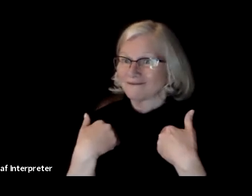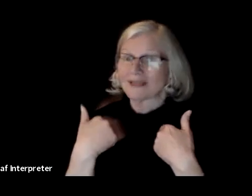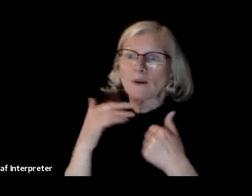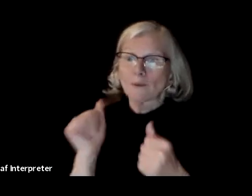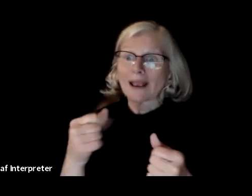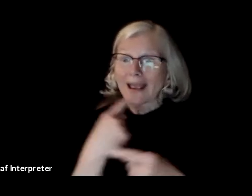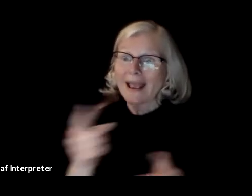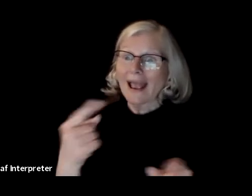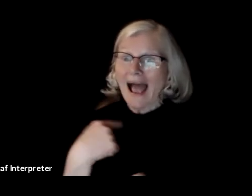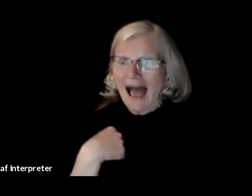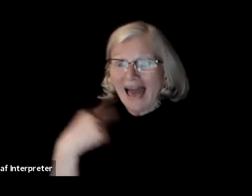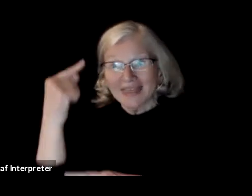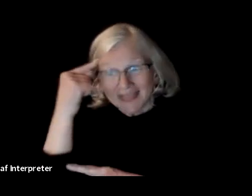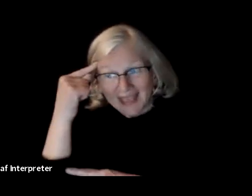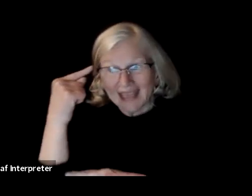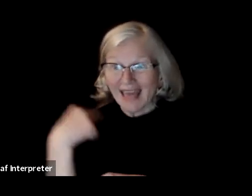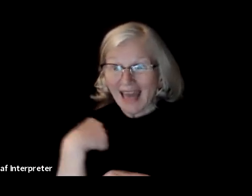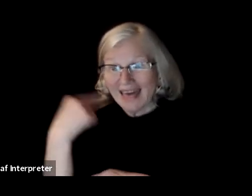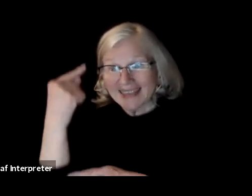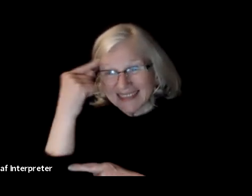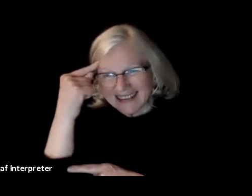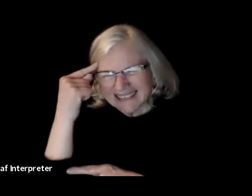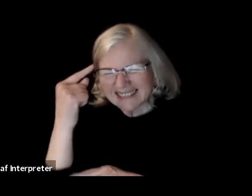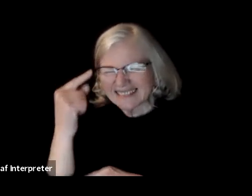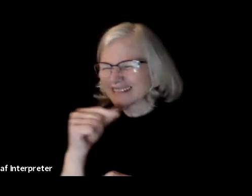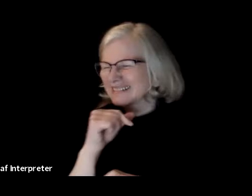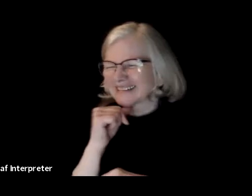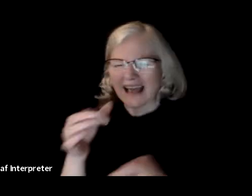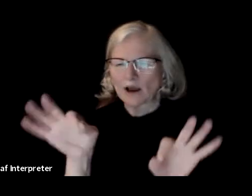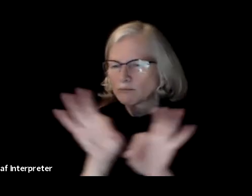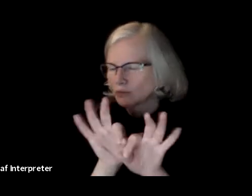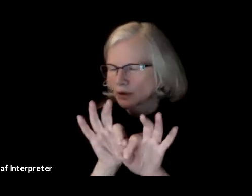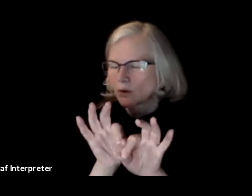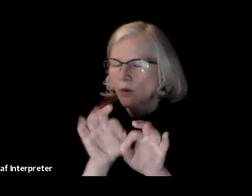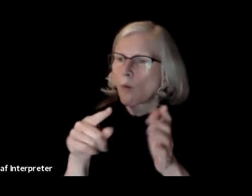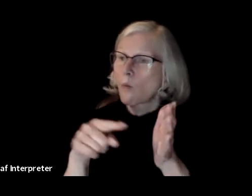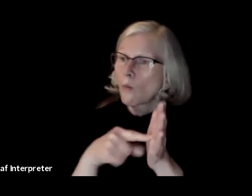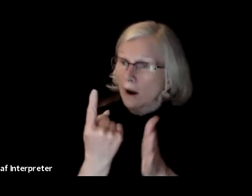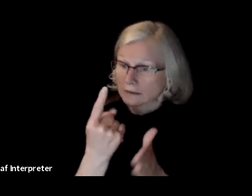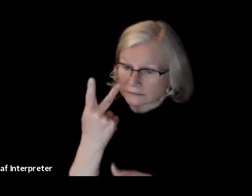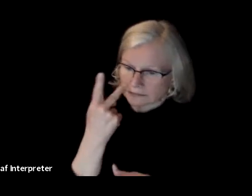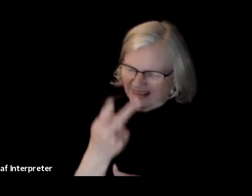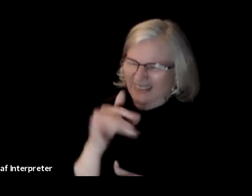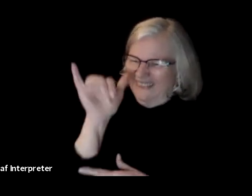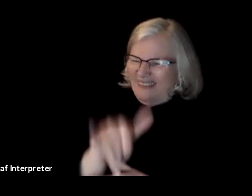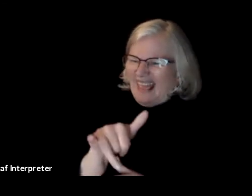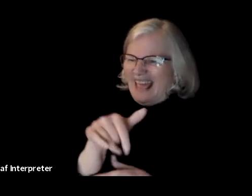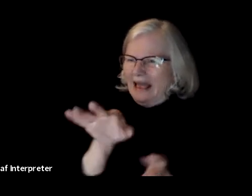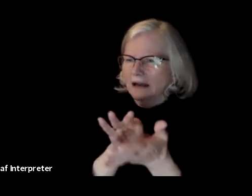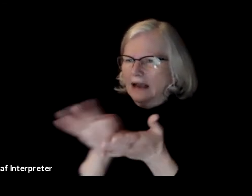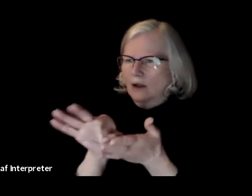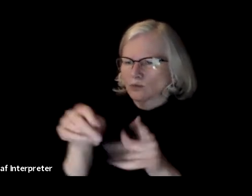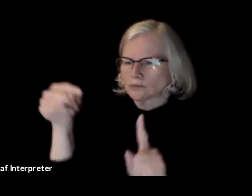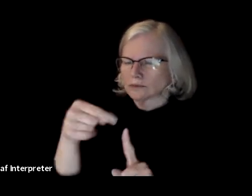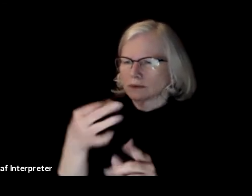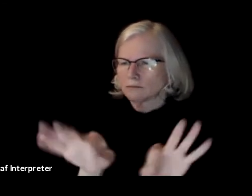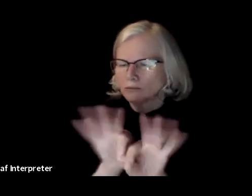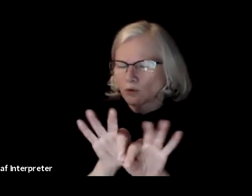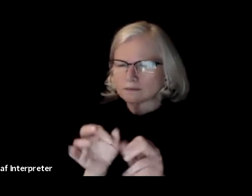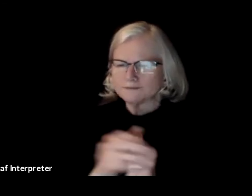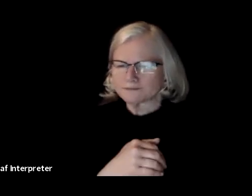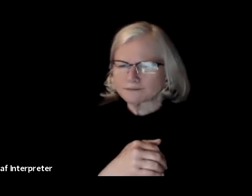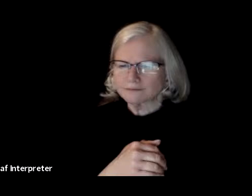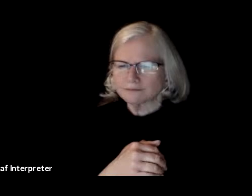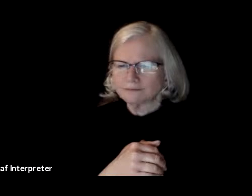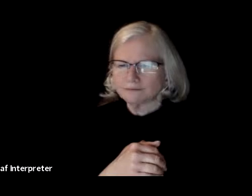gets allocated to us. Thank you. And I know the doses that went to long-term care came from a